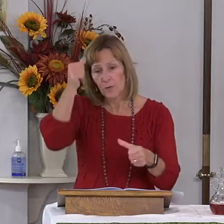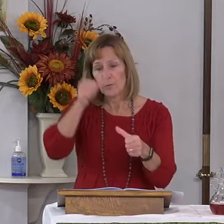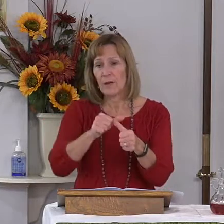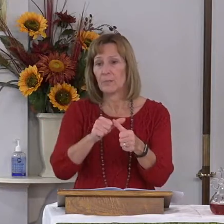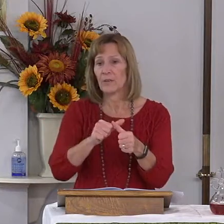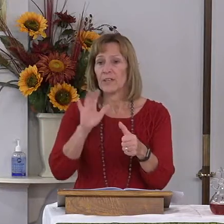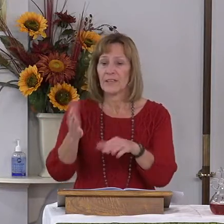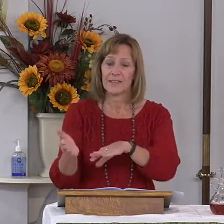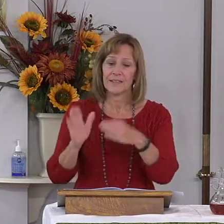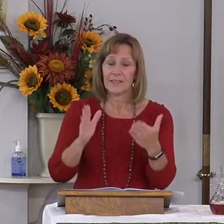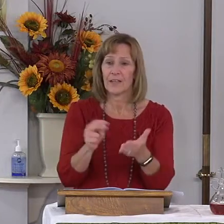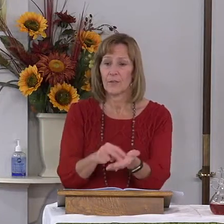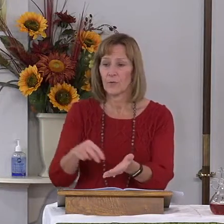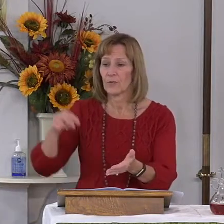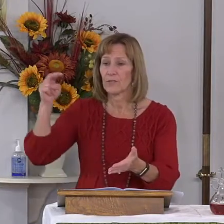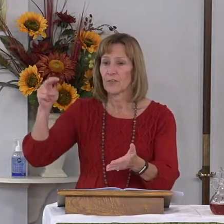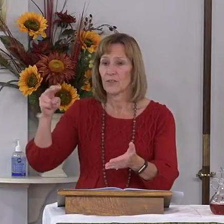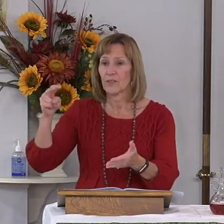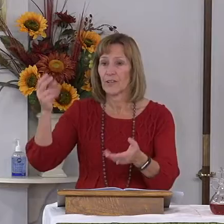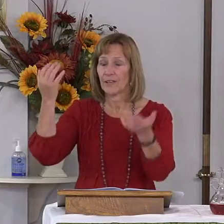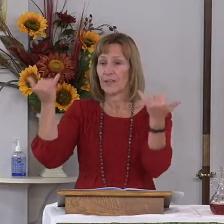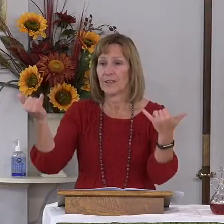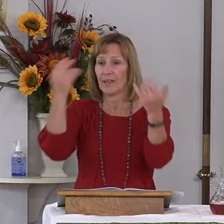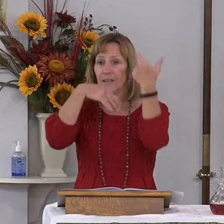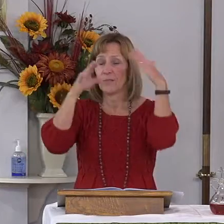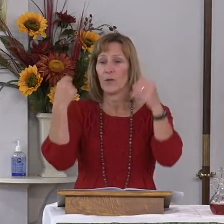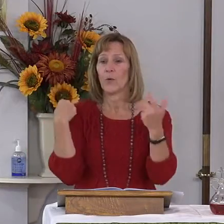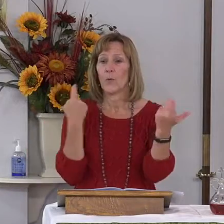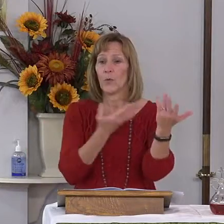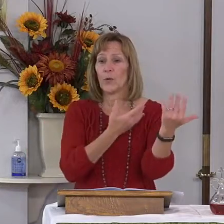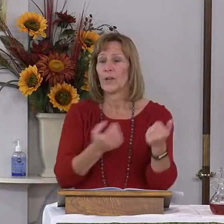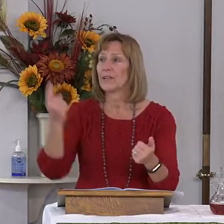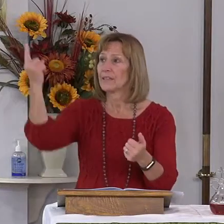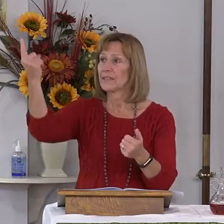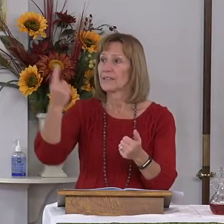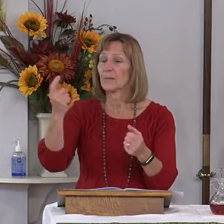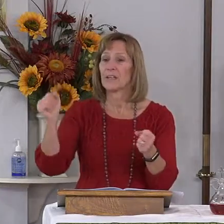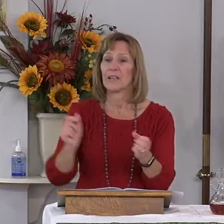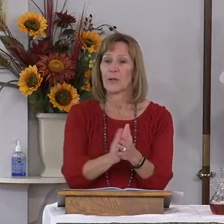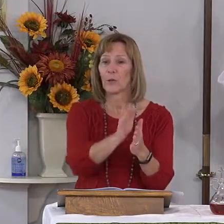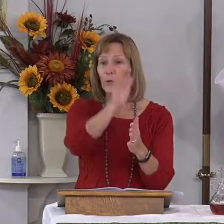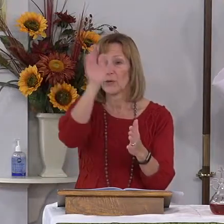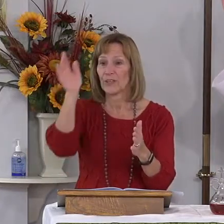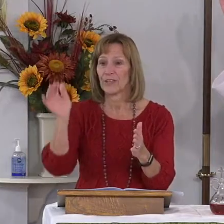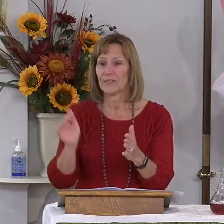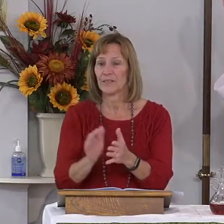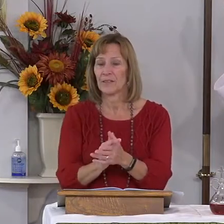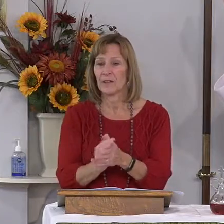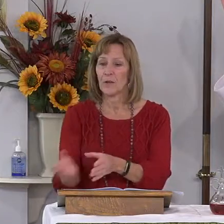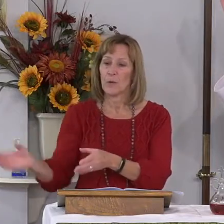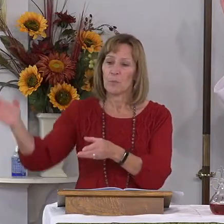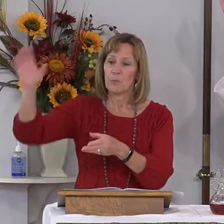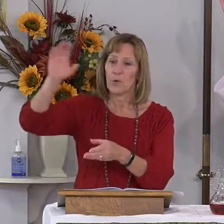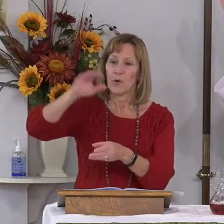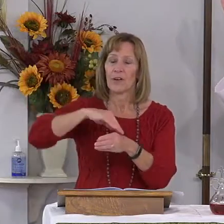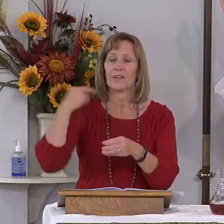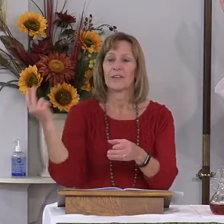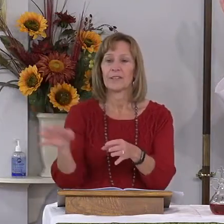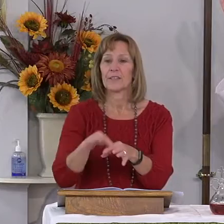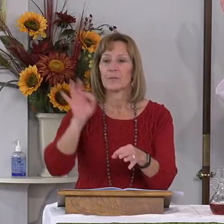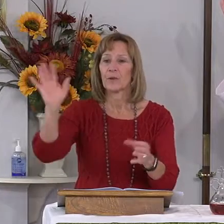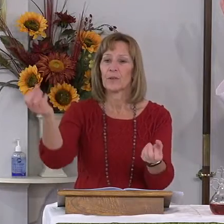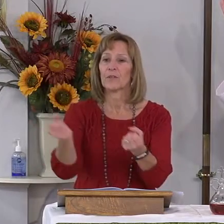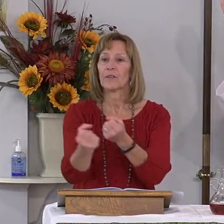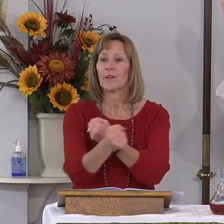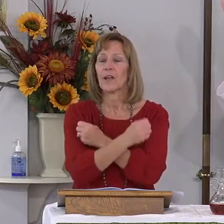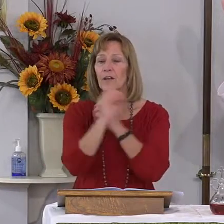Remembering, therefore, his death, resurrection, and ascension, we await his coming in glory. Pour out upon us the spirit of